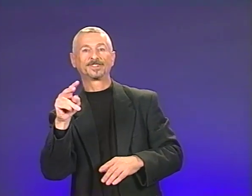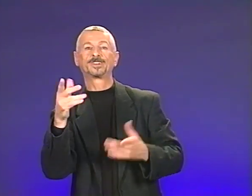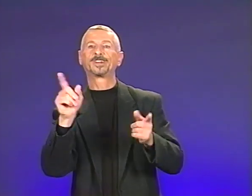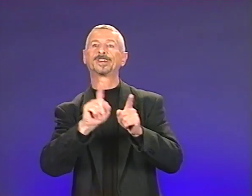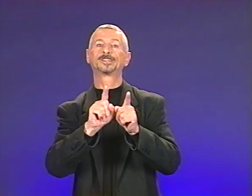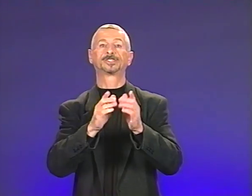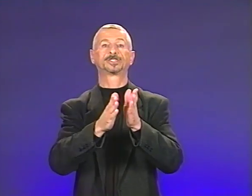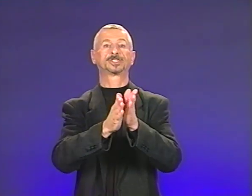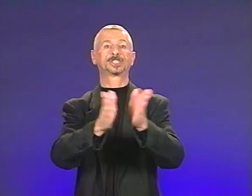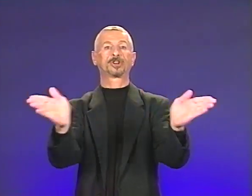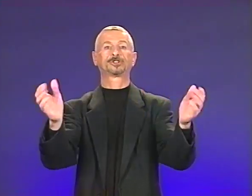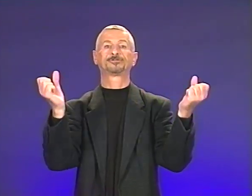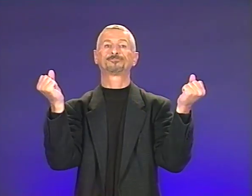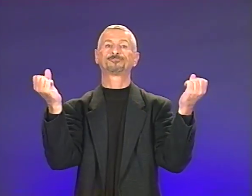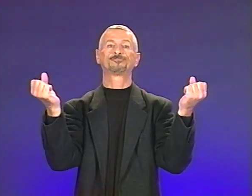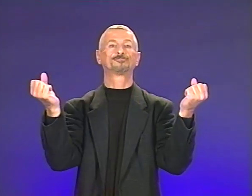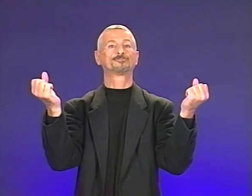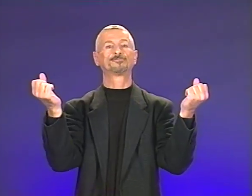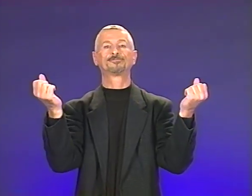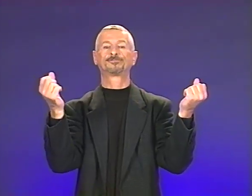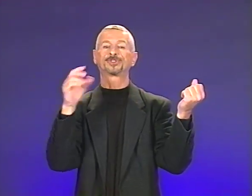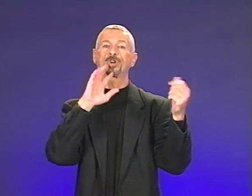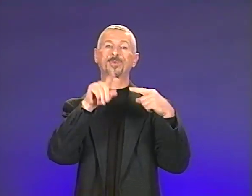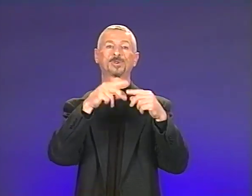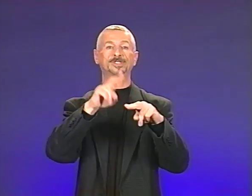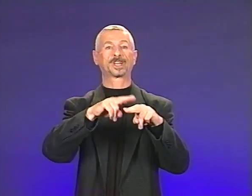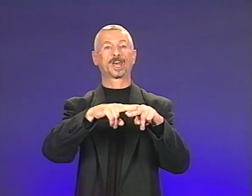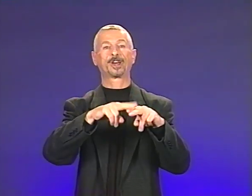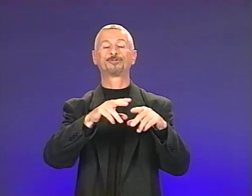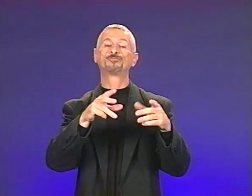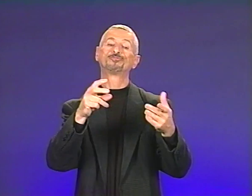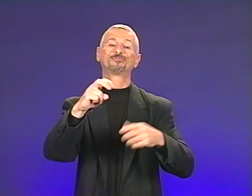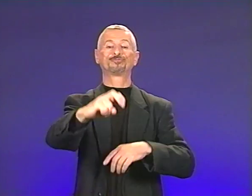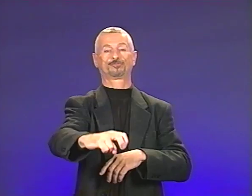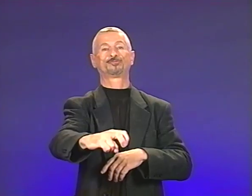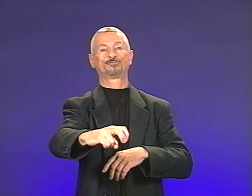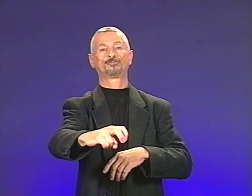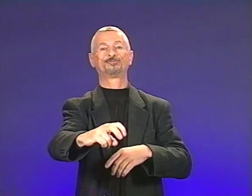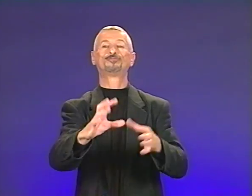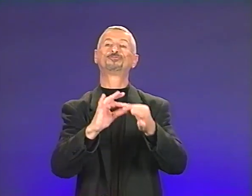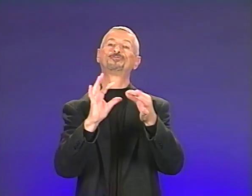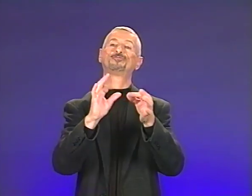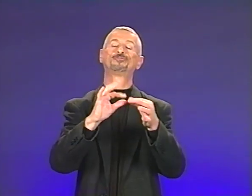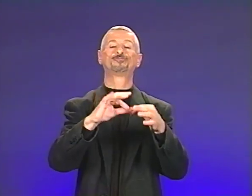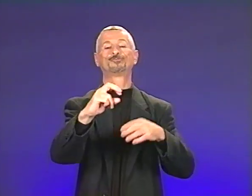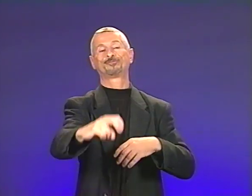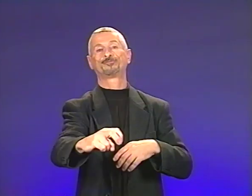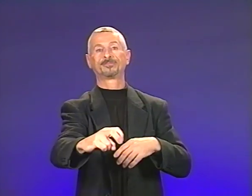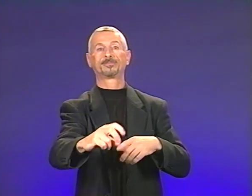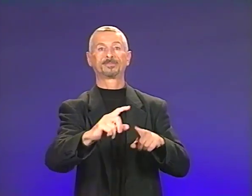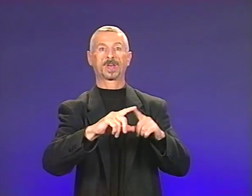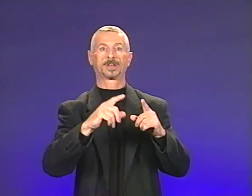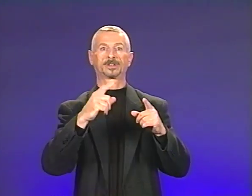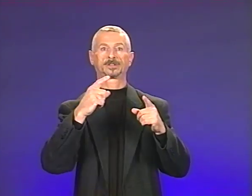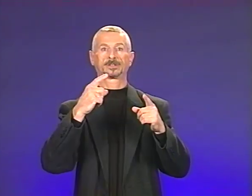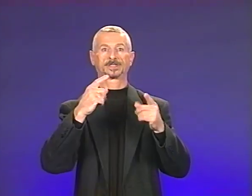perspective. Using a general frame of reference in talking about a chair, a signer would place the sign for chair low in neutral